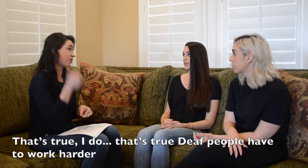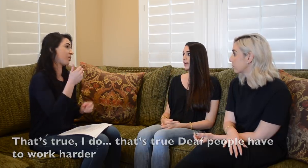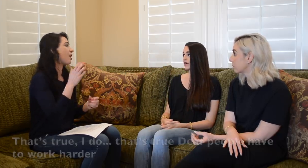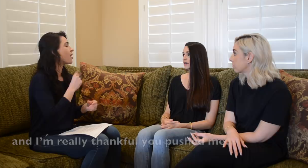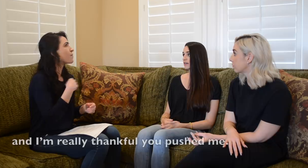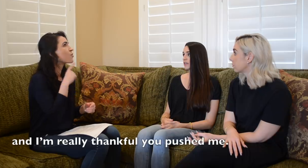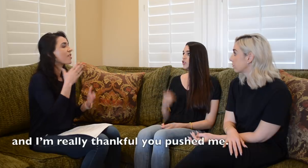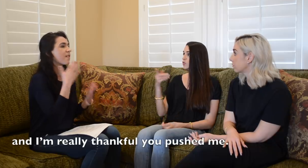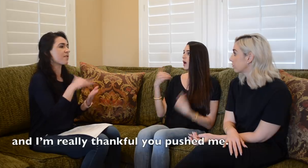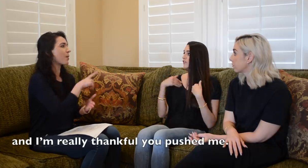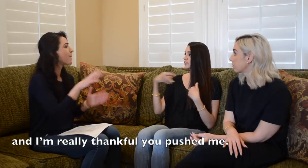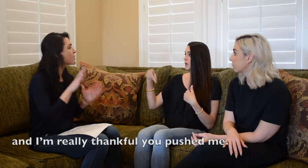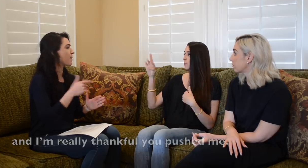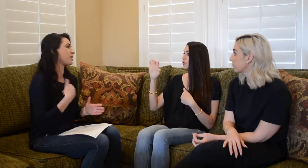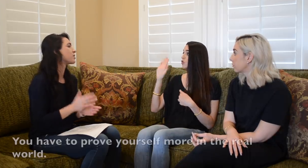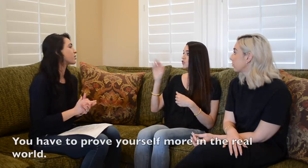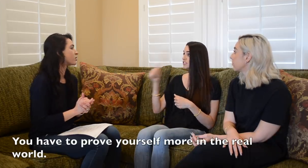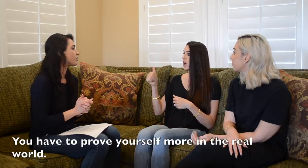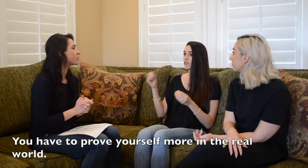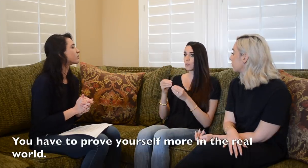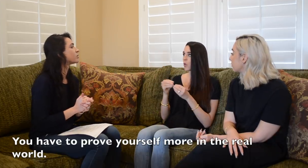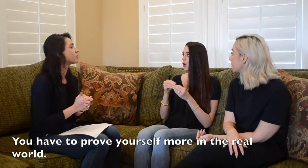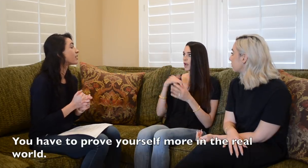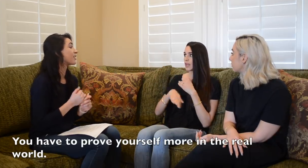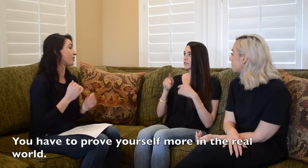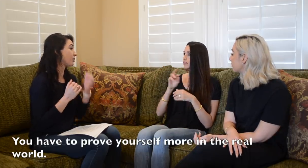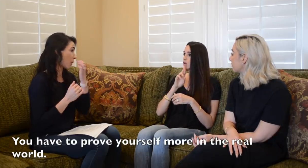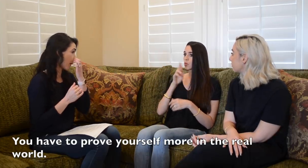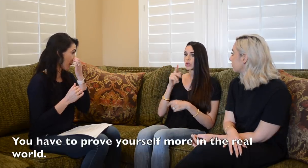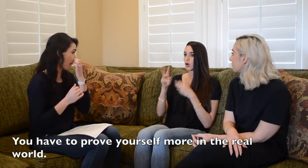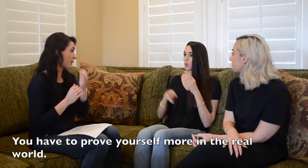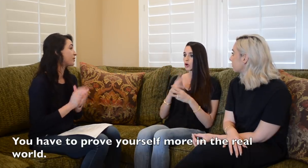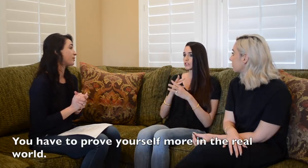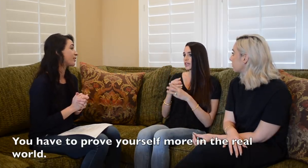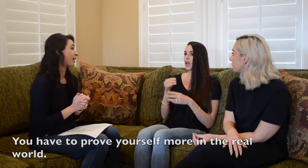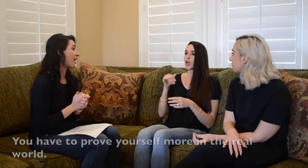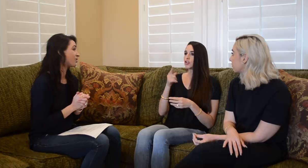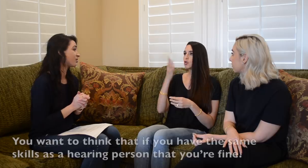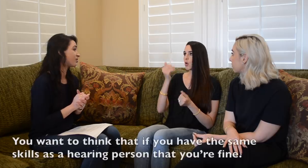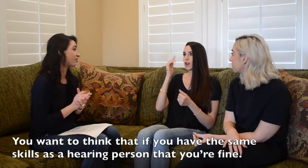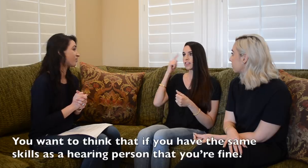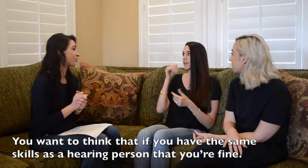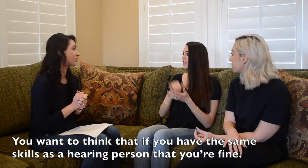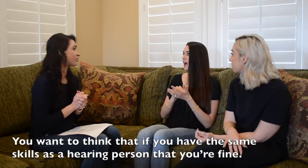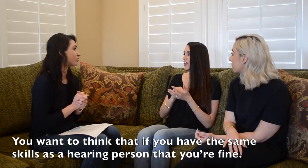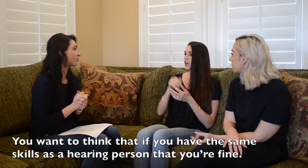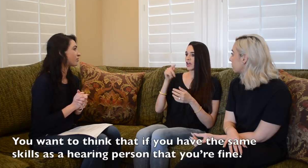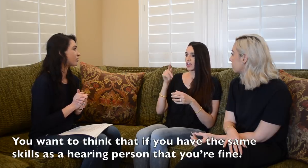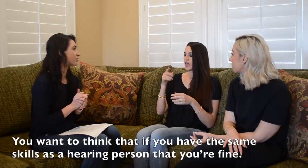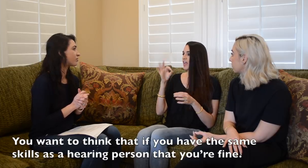Yeah. You have to prove yourself more in the real world. Like, you want to think that if